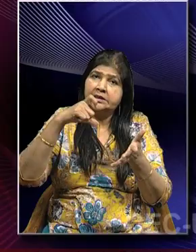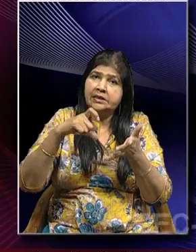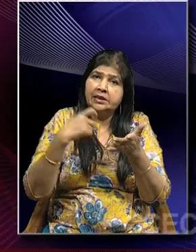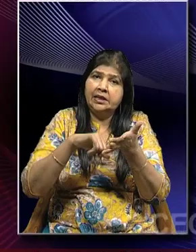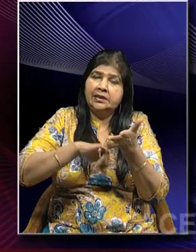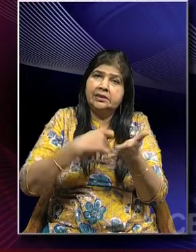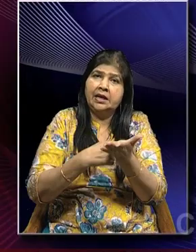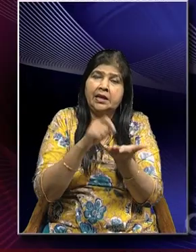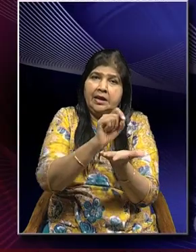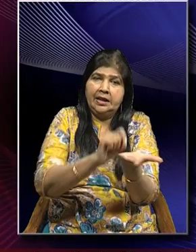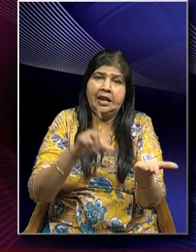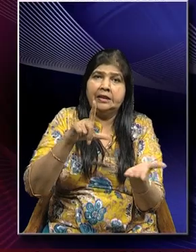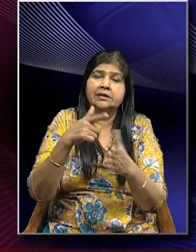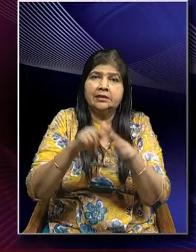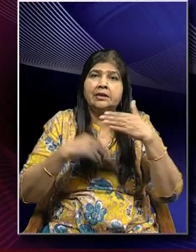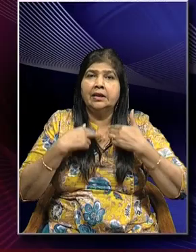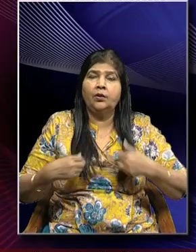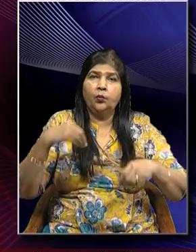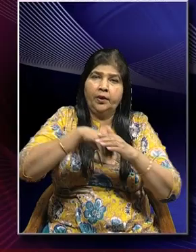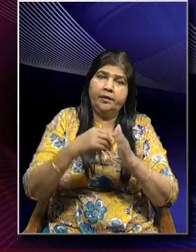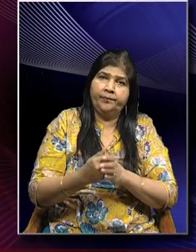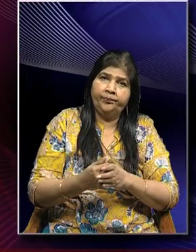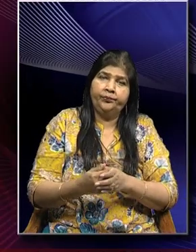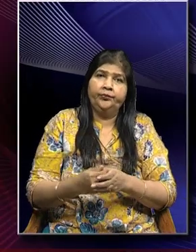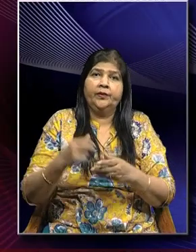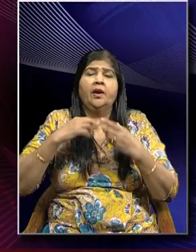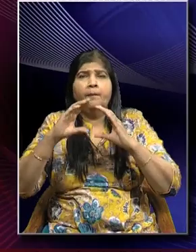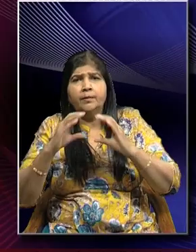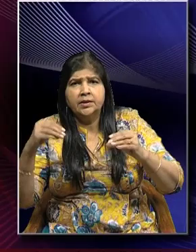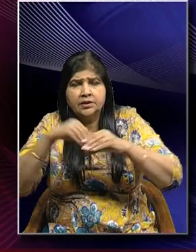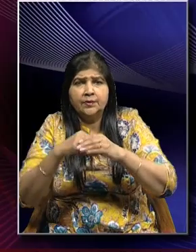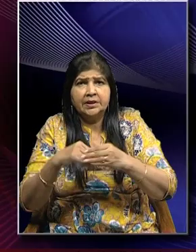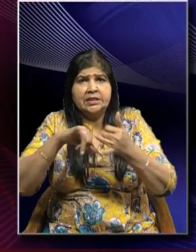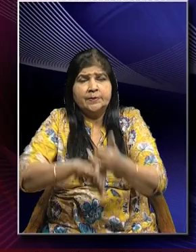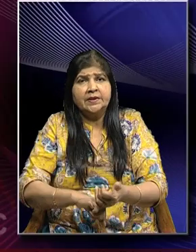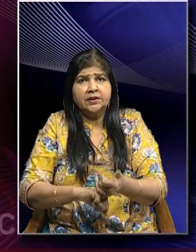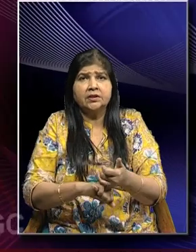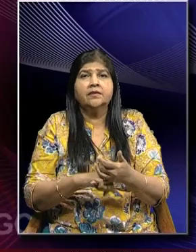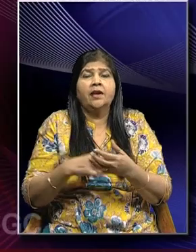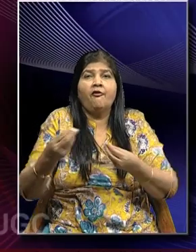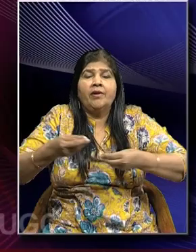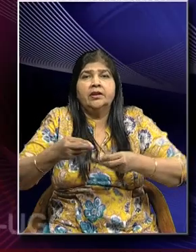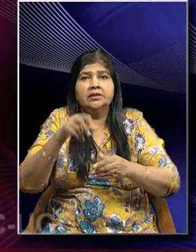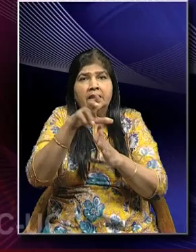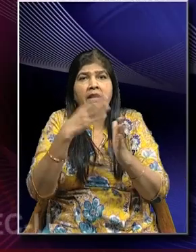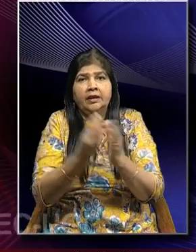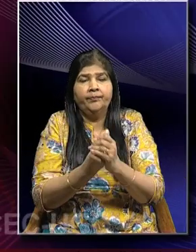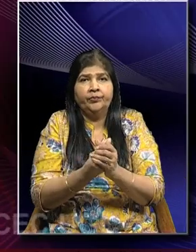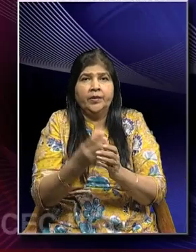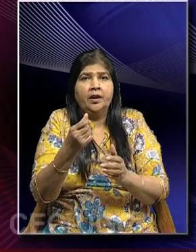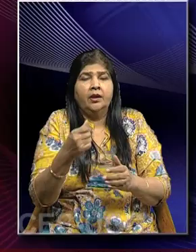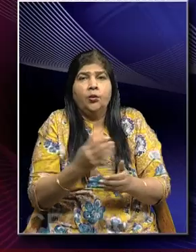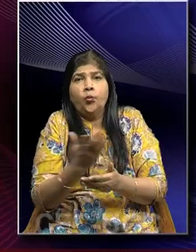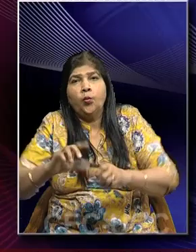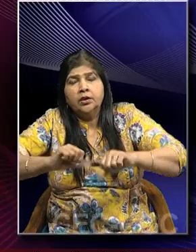CSR legislation. So companies which are meeting specific financial criteria, that is in terms of net worth,